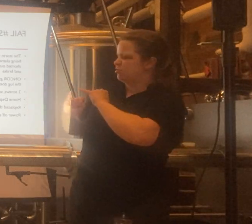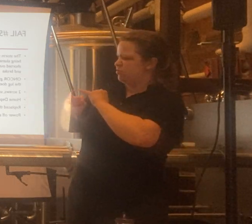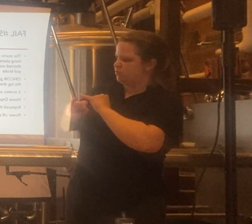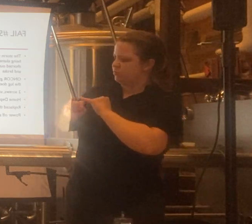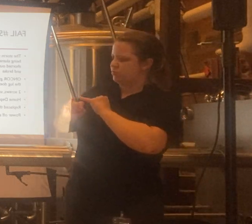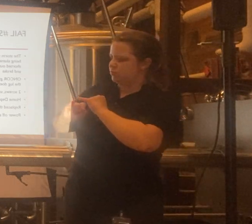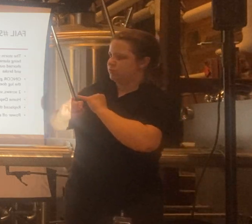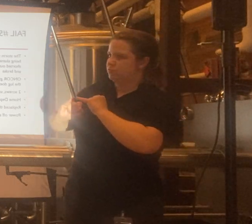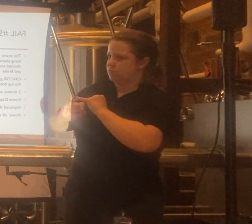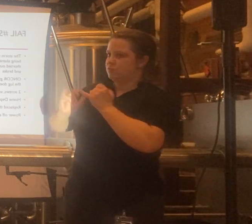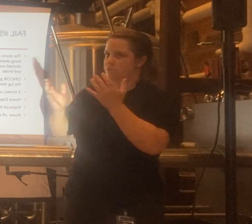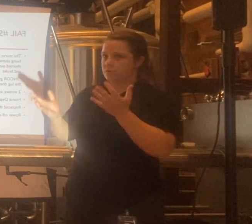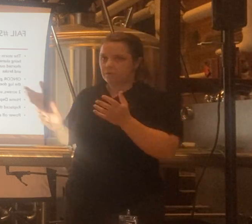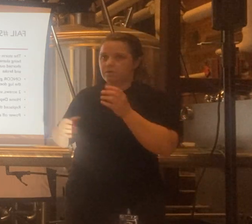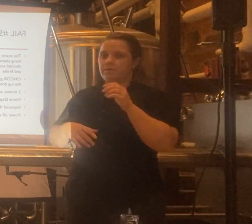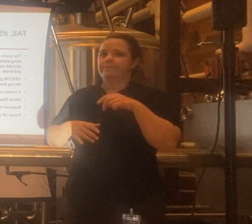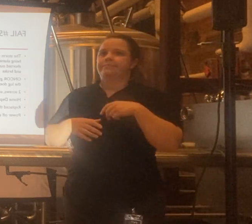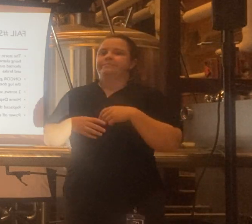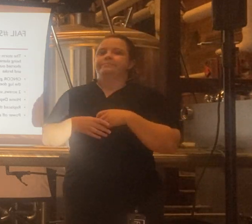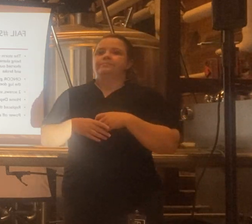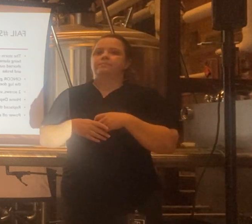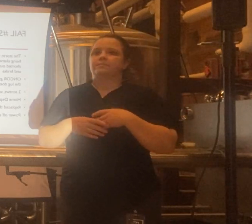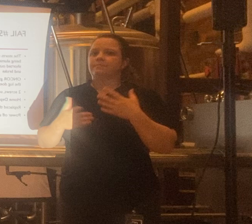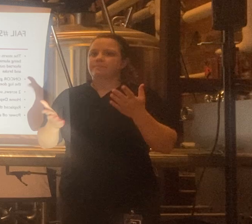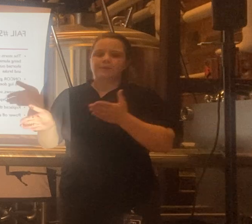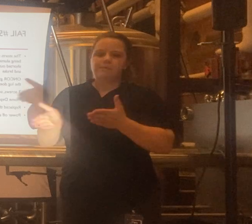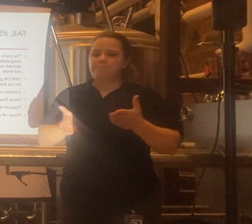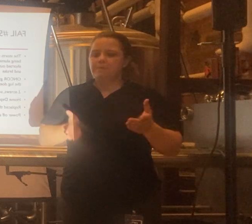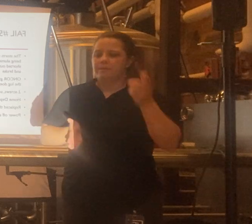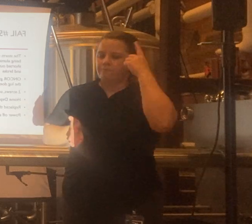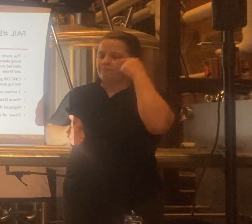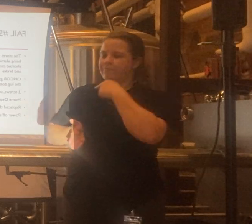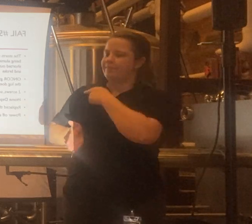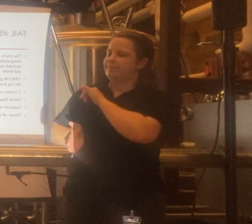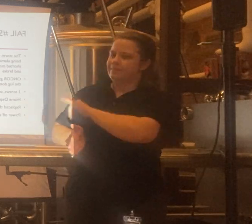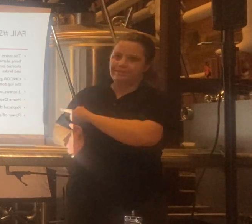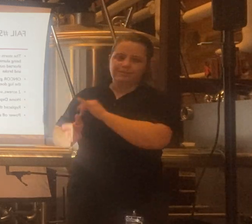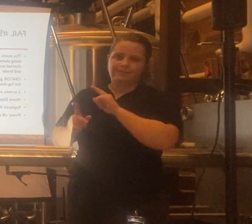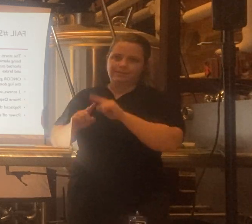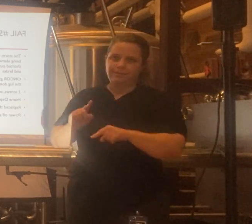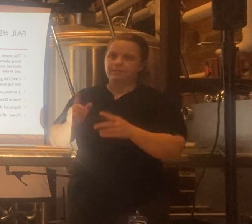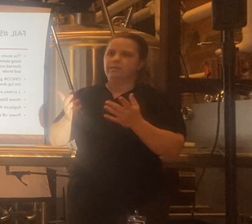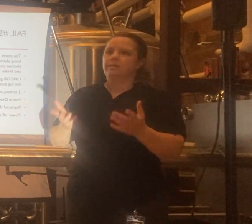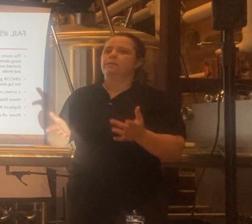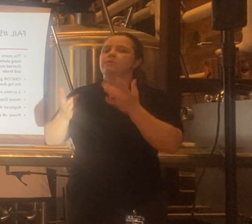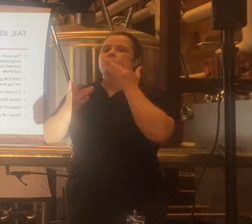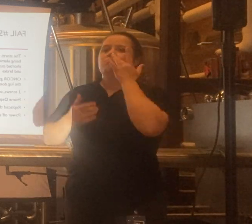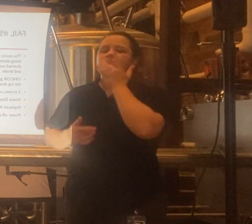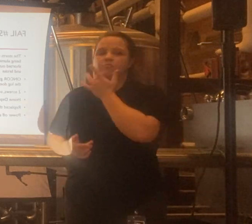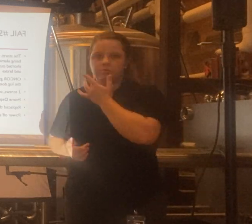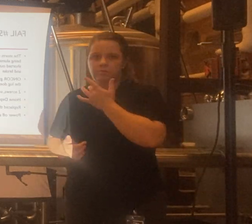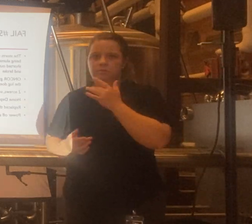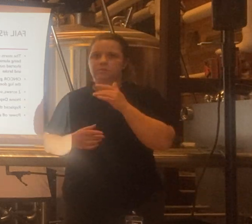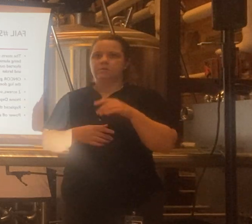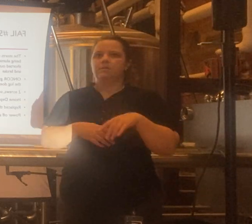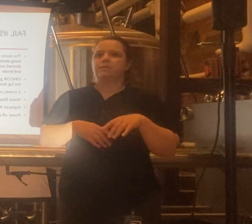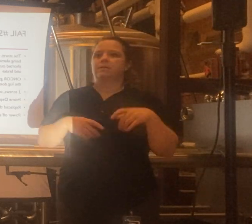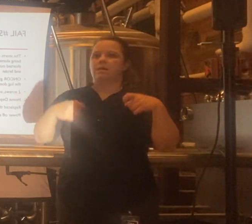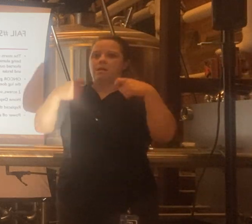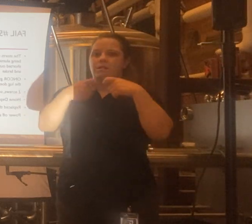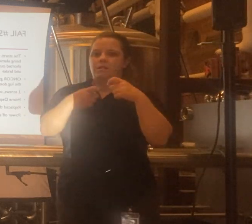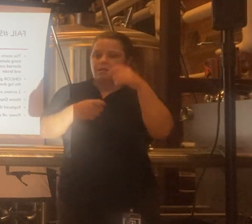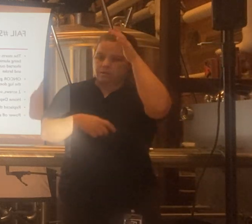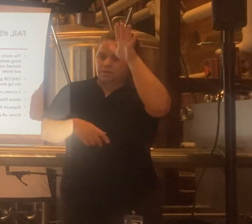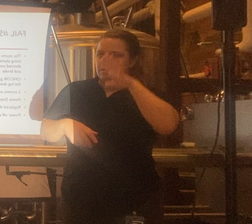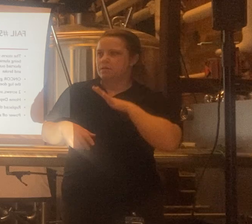couldn't plan for this if I tried, right? But I had to go fix that. Fortunately, the Encore guy told me everything I needed. He said, go buy